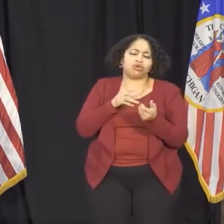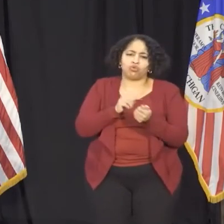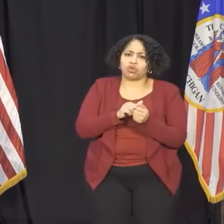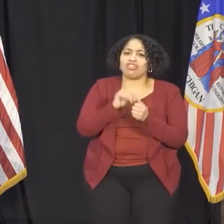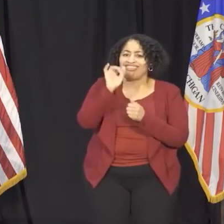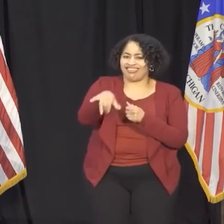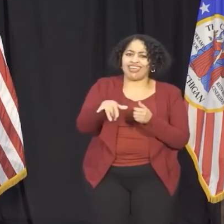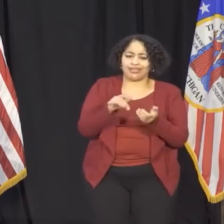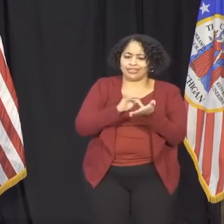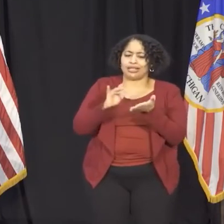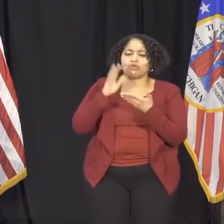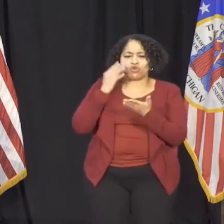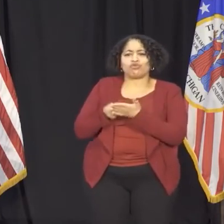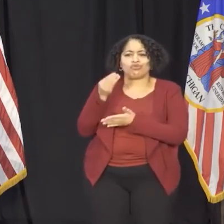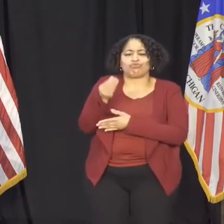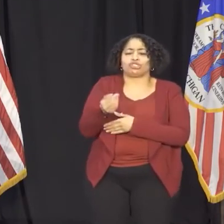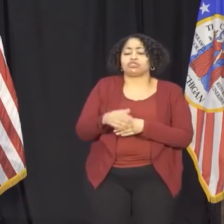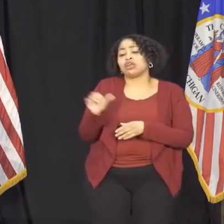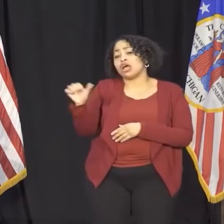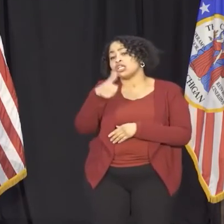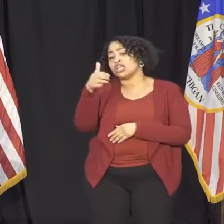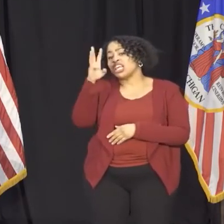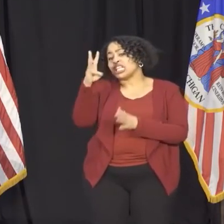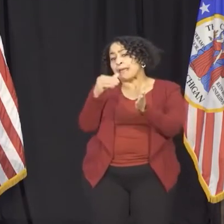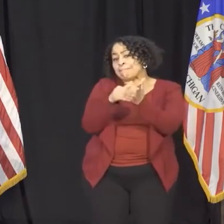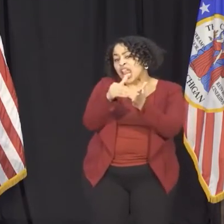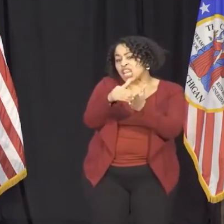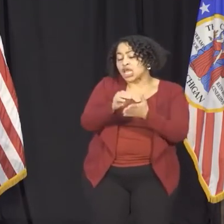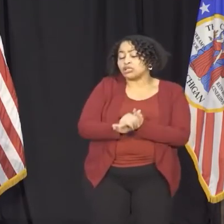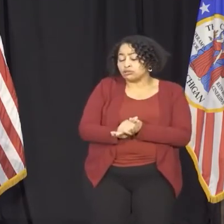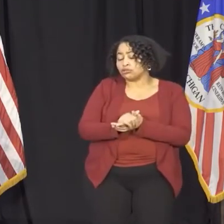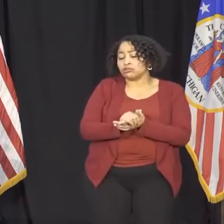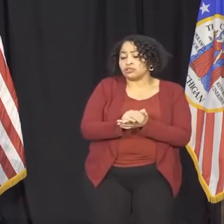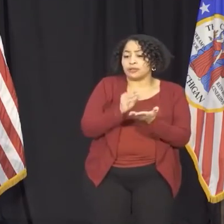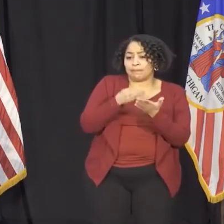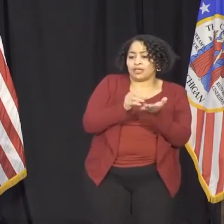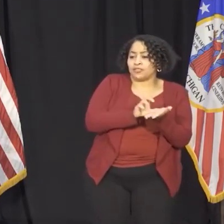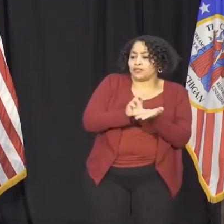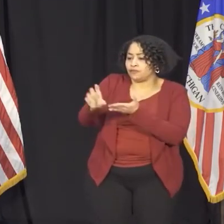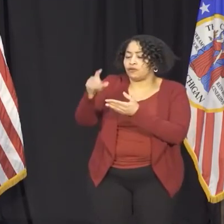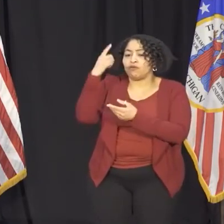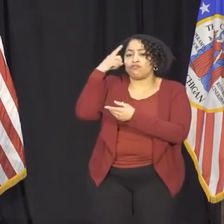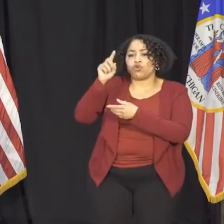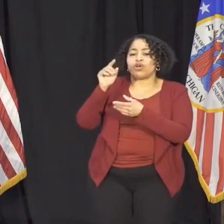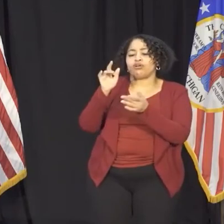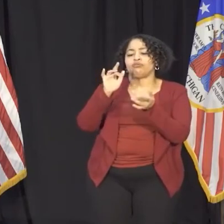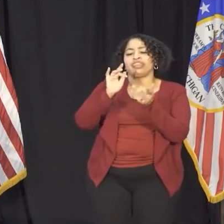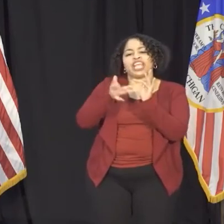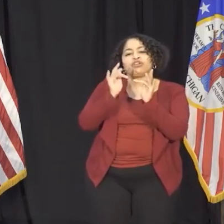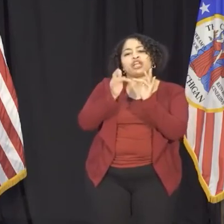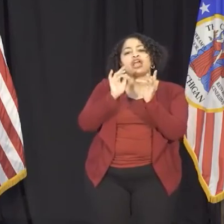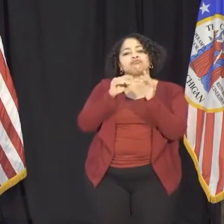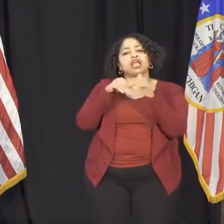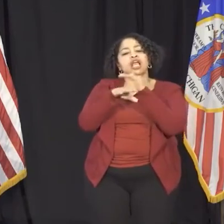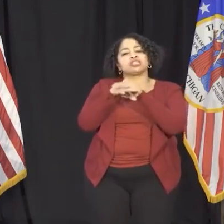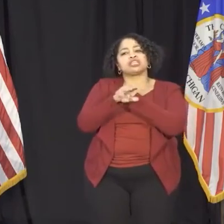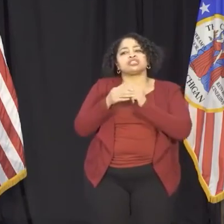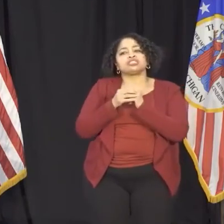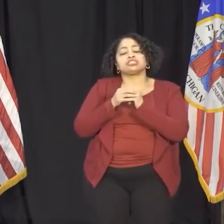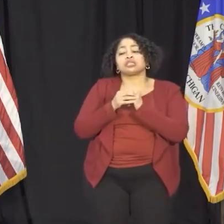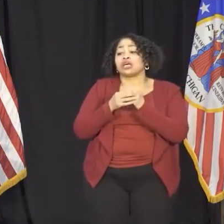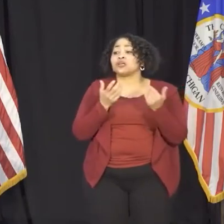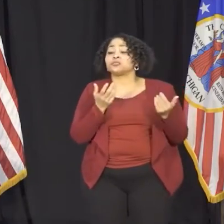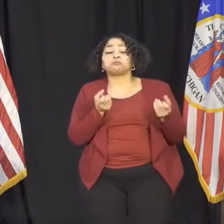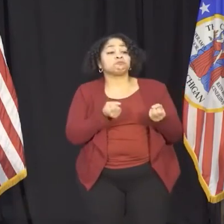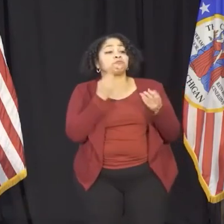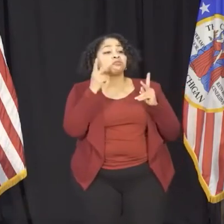tablet that we'll purchase. Another $6 million goes into the internet access strategy. You